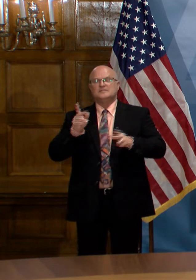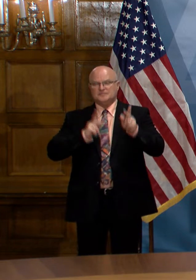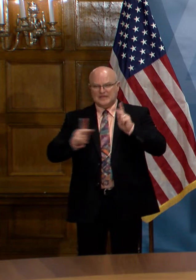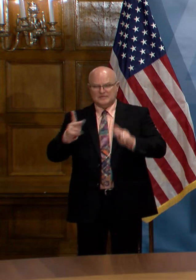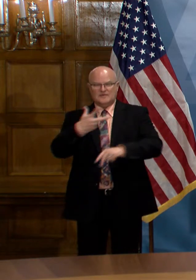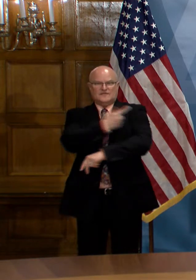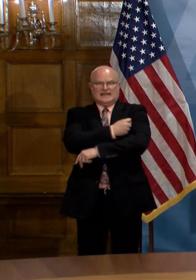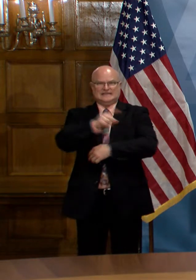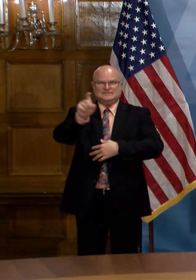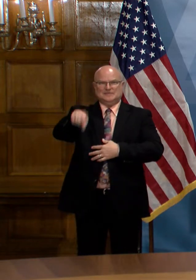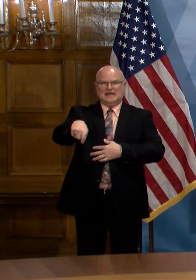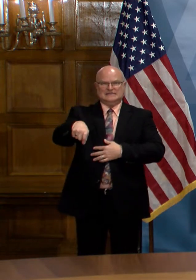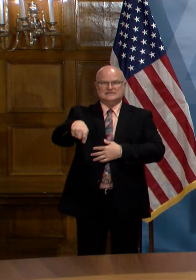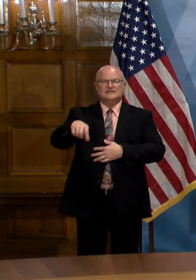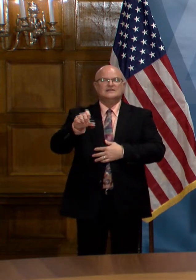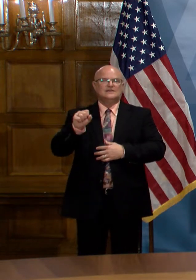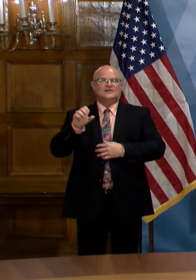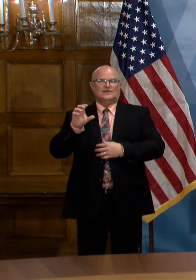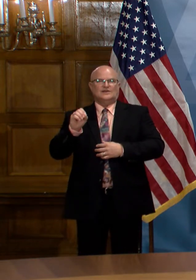get vaccinated. So,